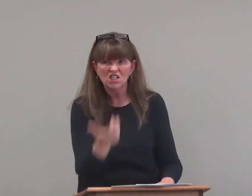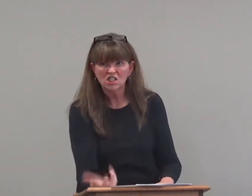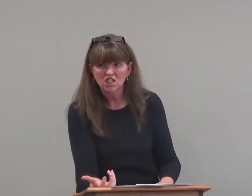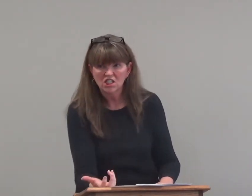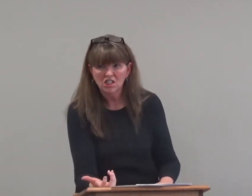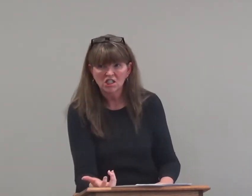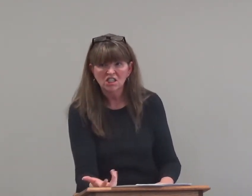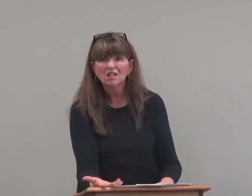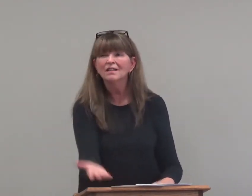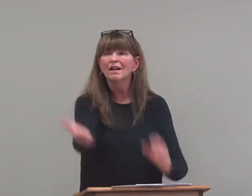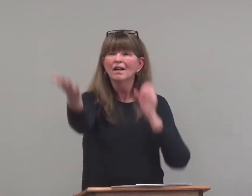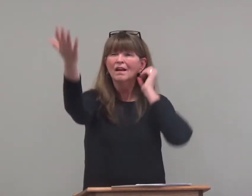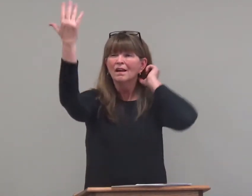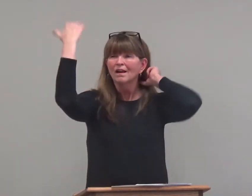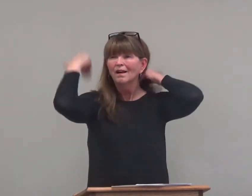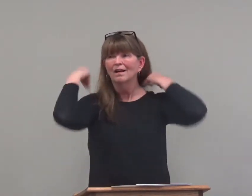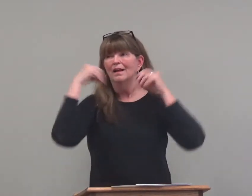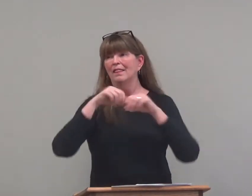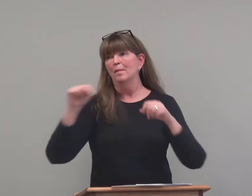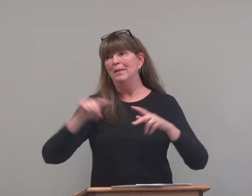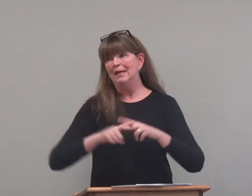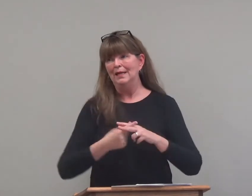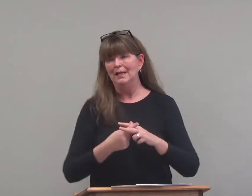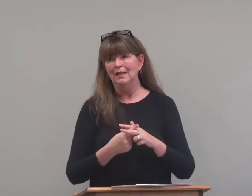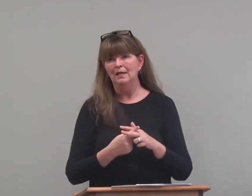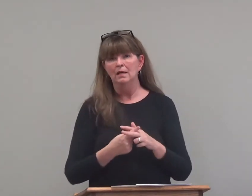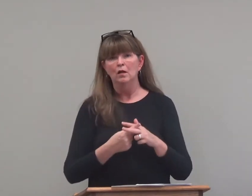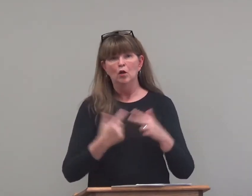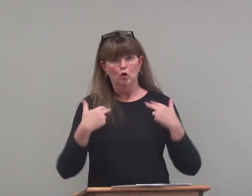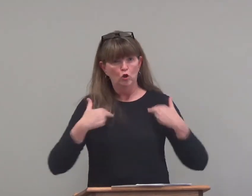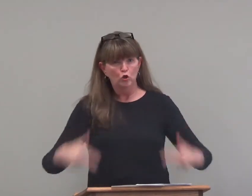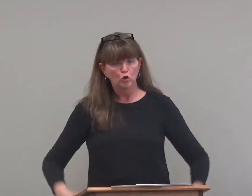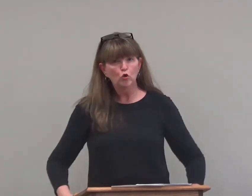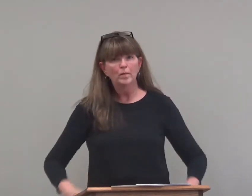You know, when Adam and Eve ate the apple back in the beginning,